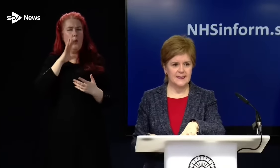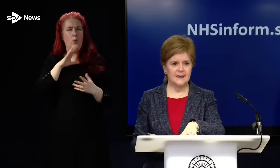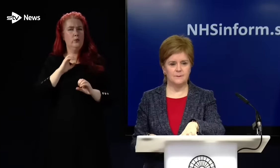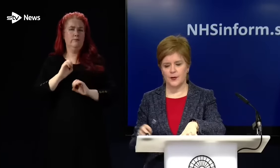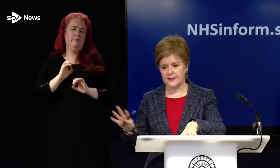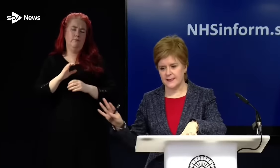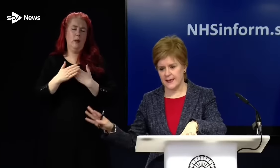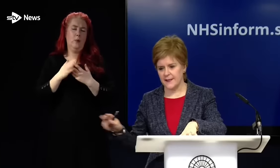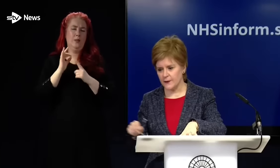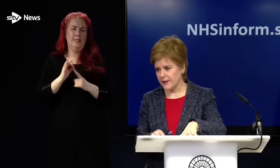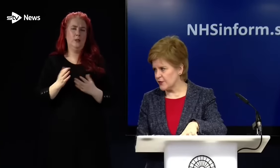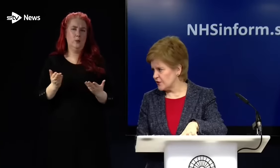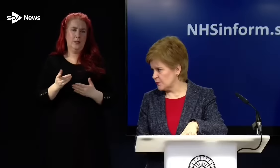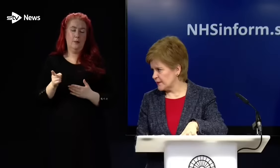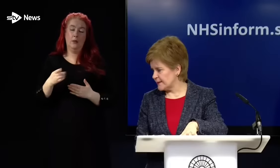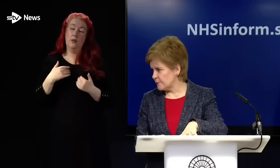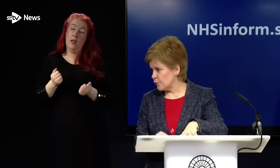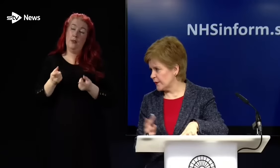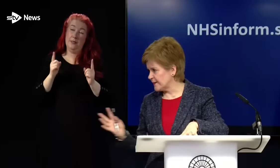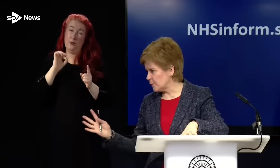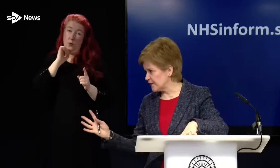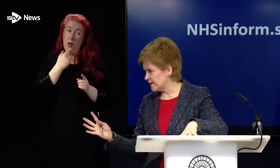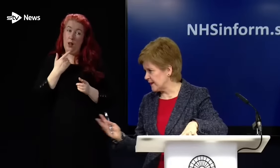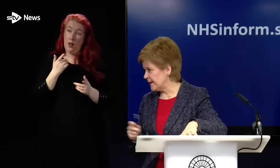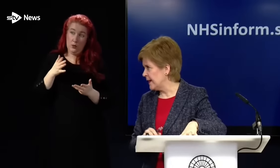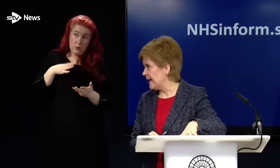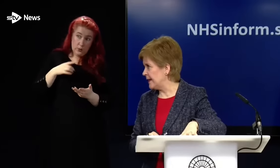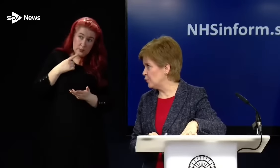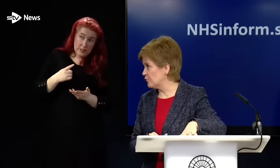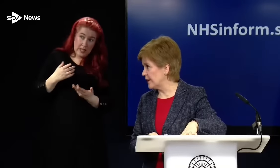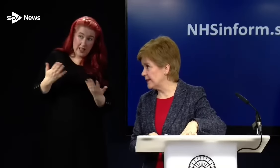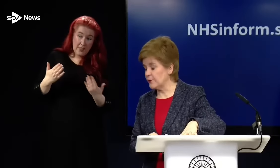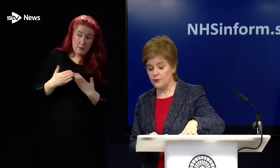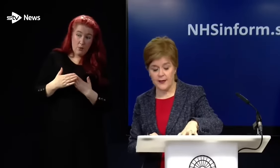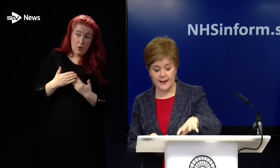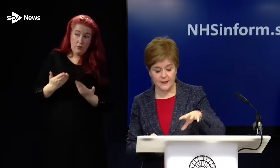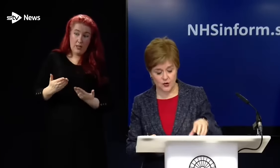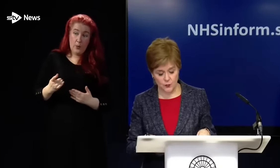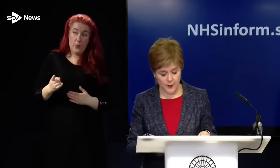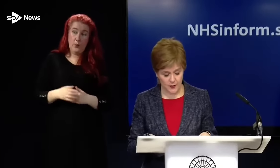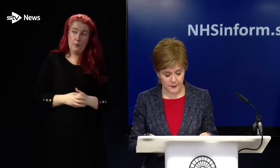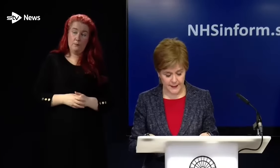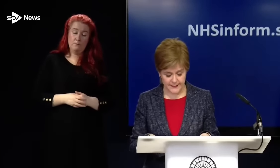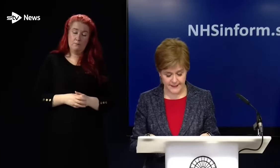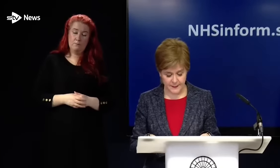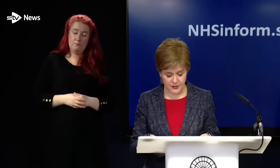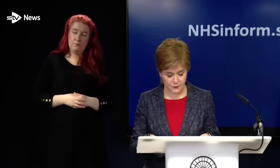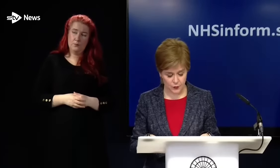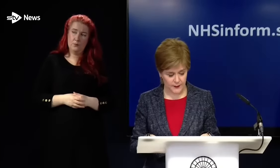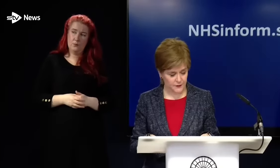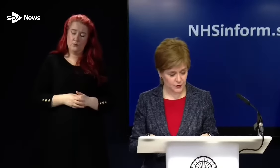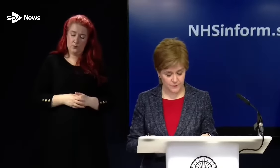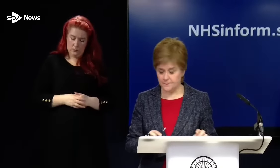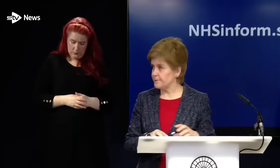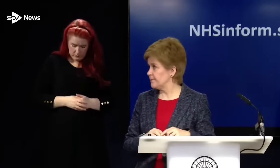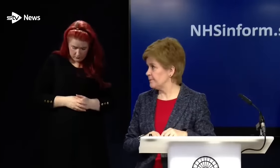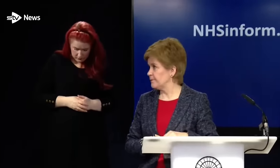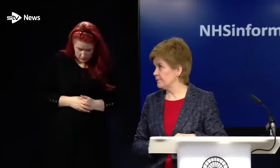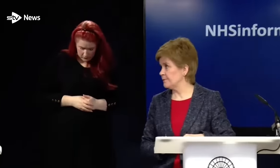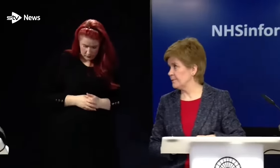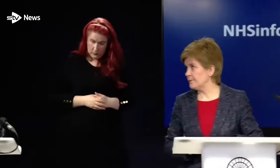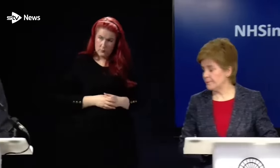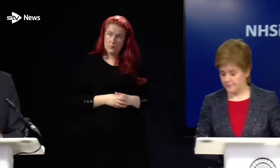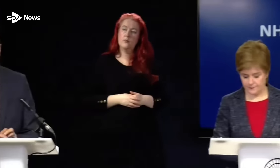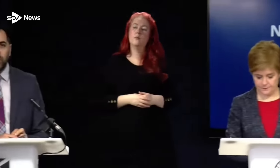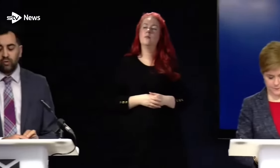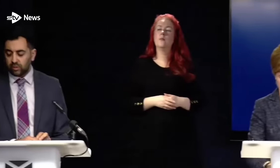today. But the Health Secretary will set out more and less he wants to say any more right now to Parliament in a statement tomorrow afternoon. Yeah, no,